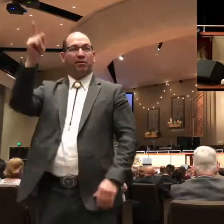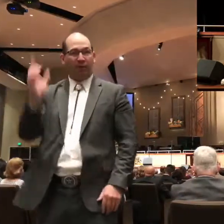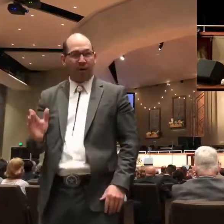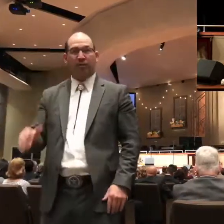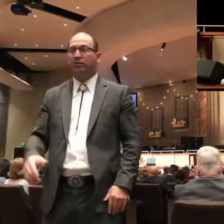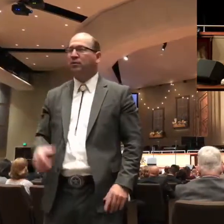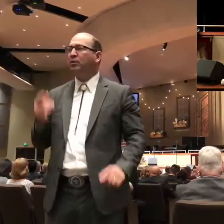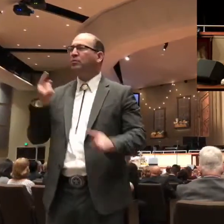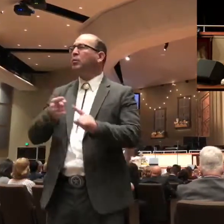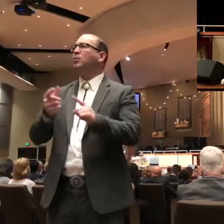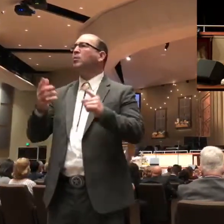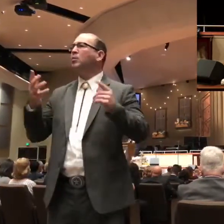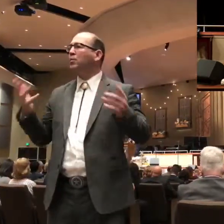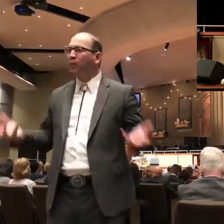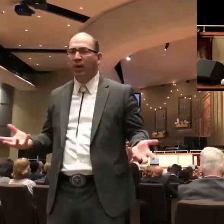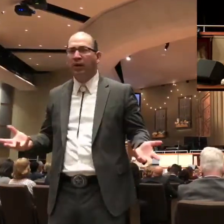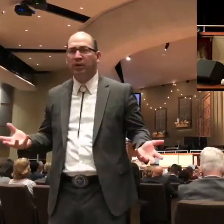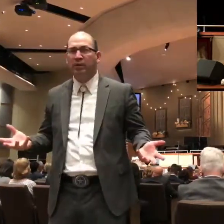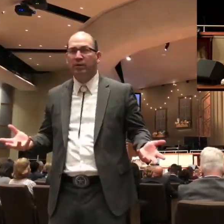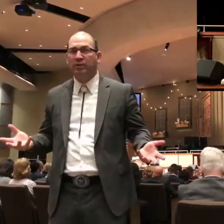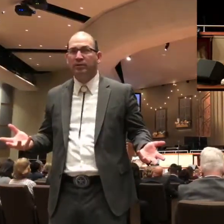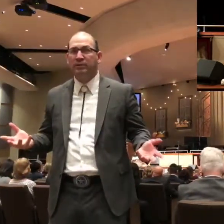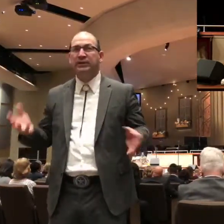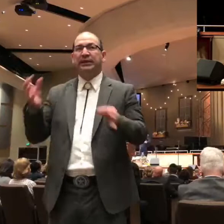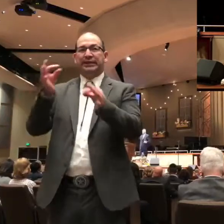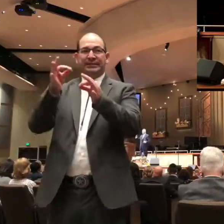what does that mean? It means very